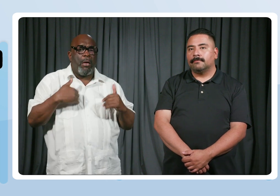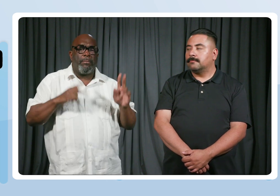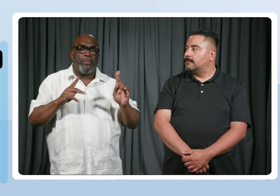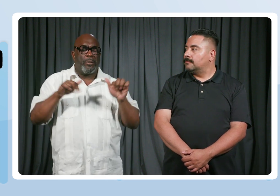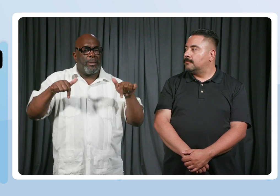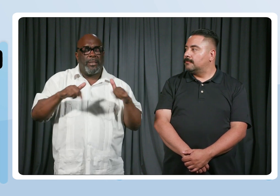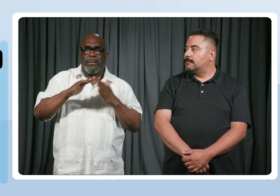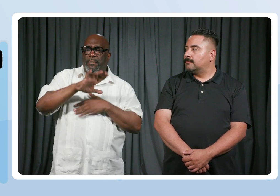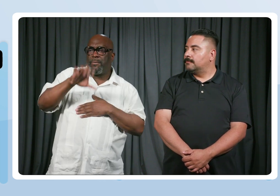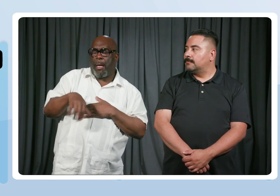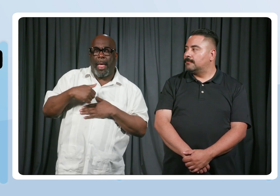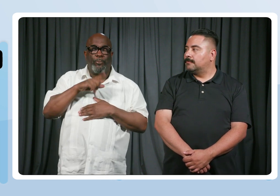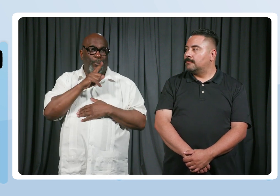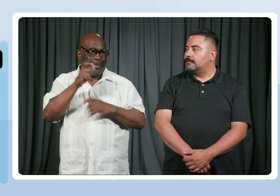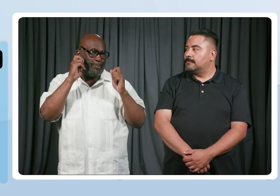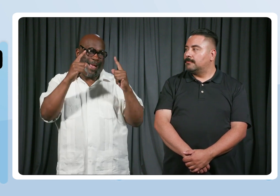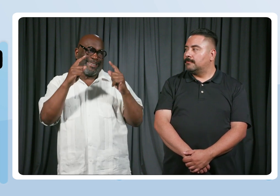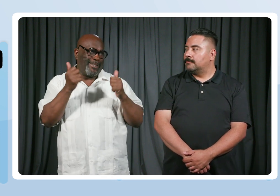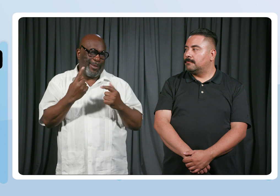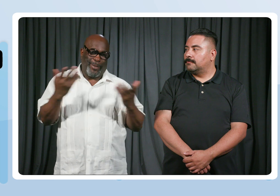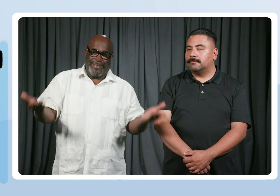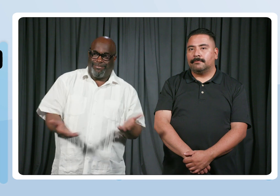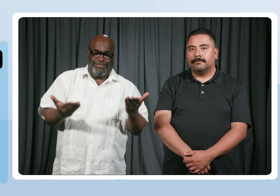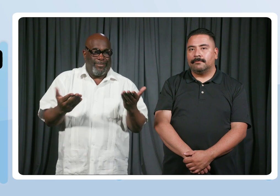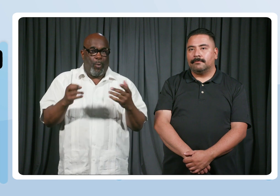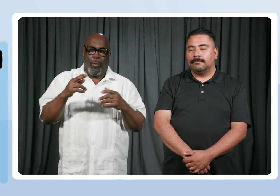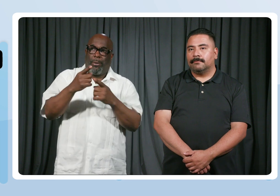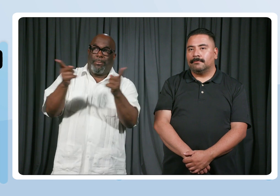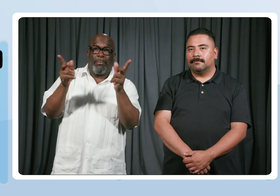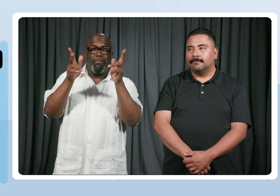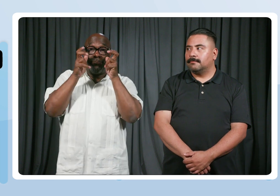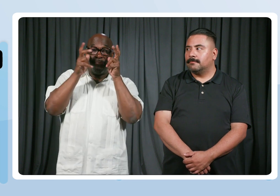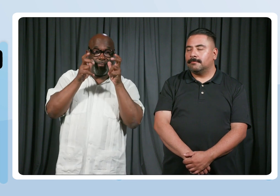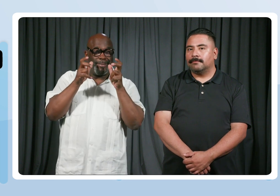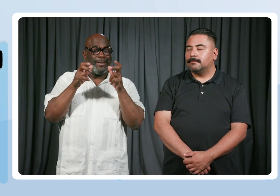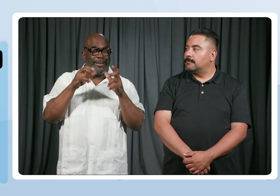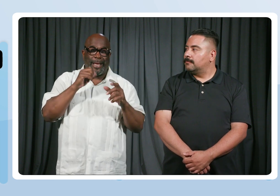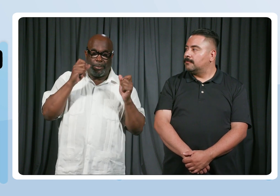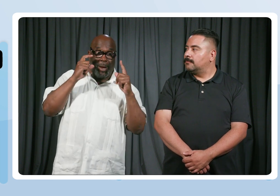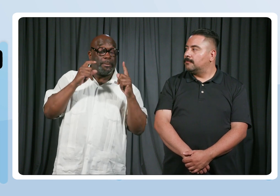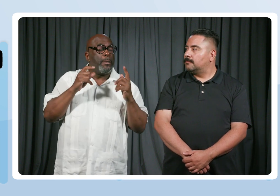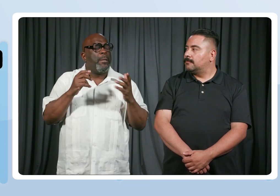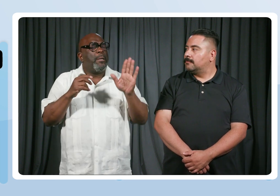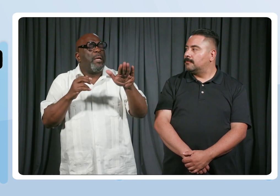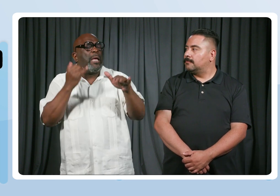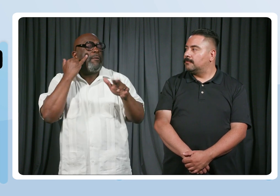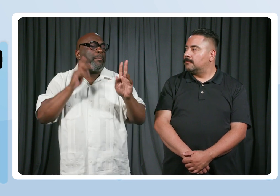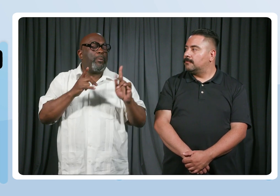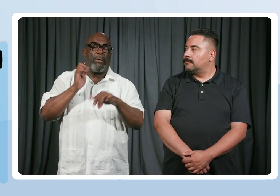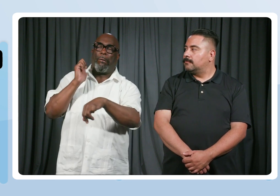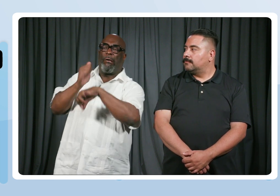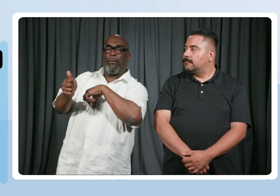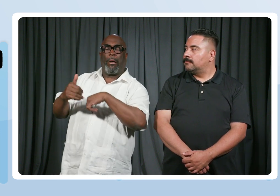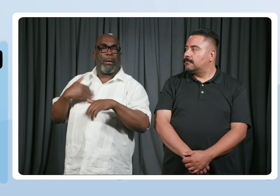not a surprise to anyone at the table or listening. What do you say to people who think that youth are to blame